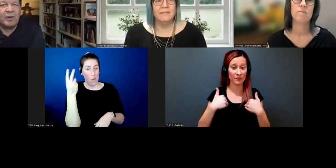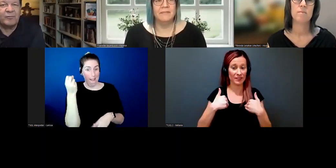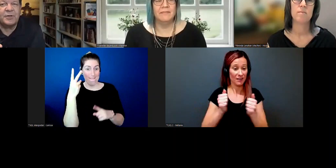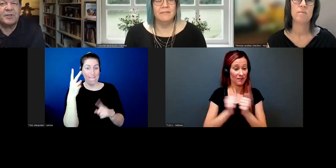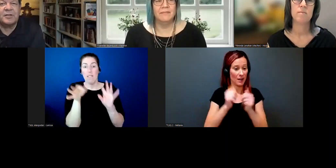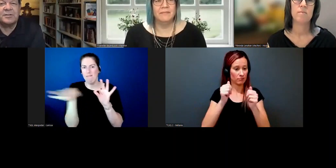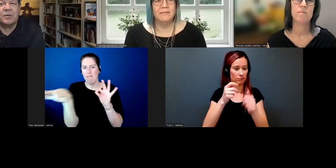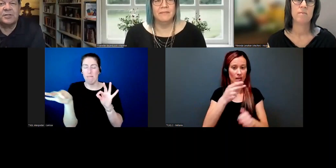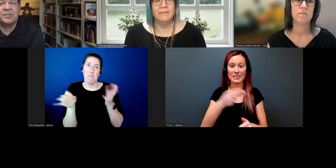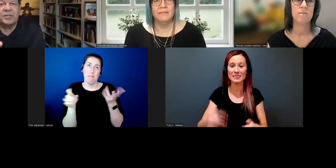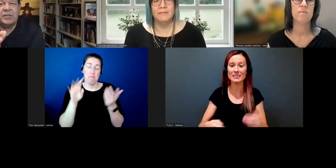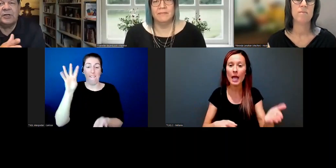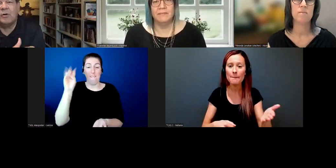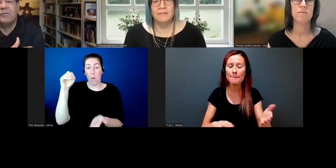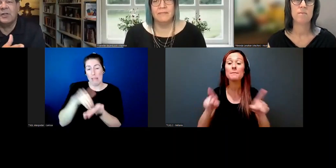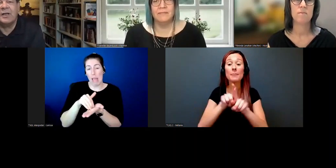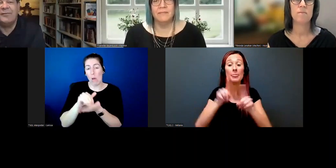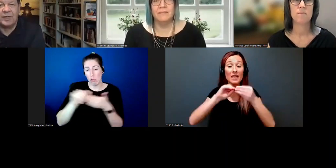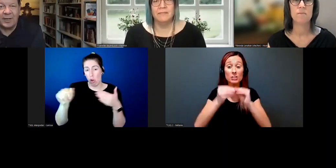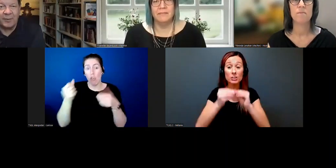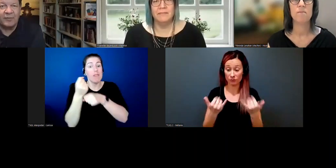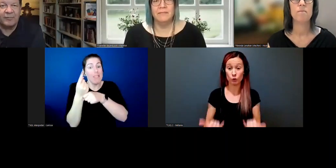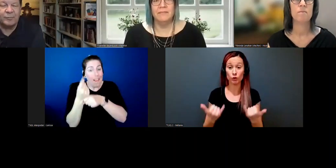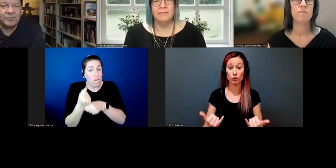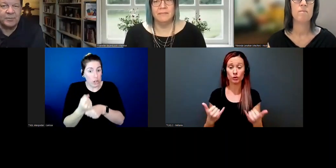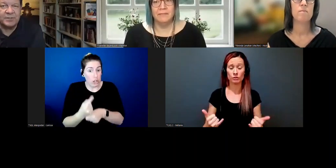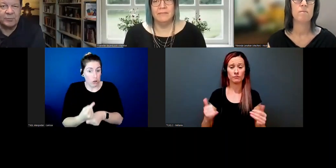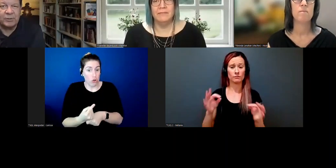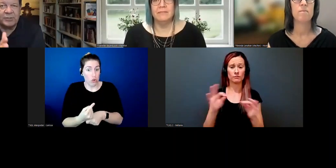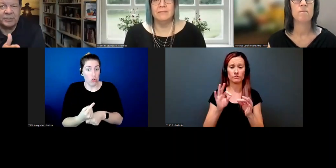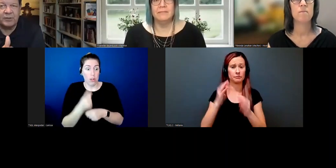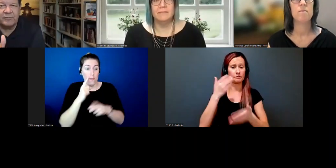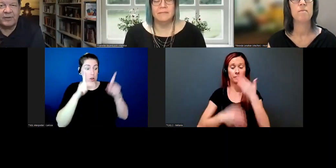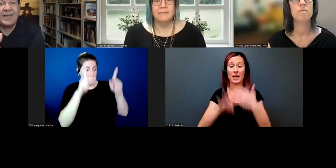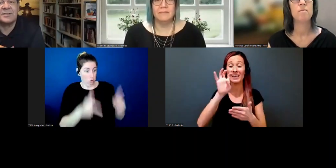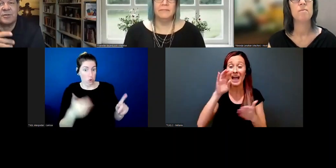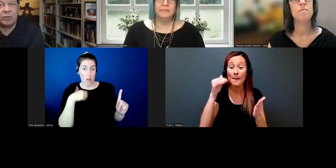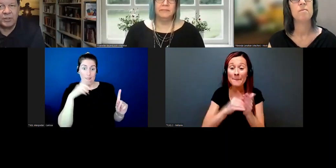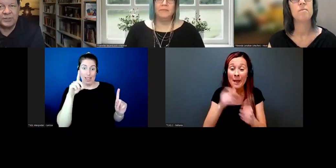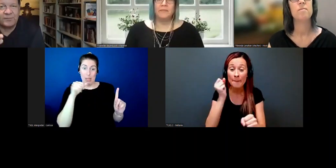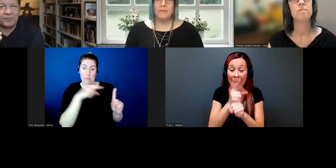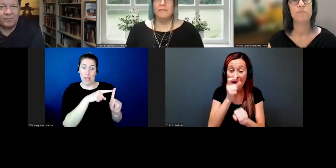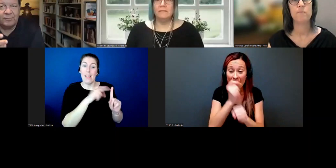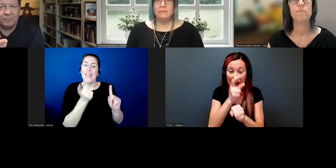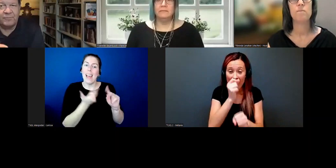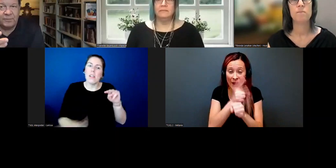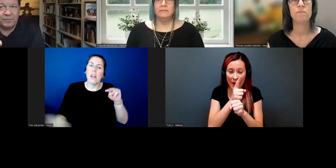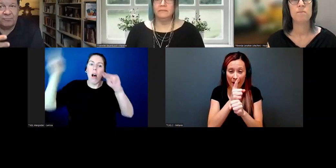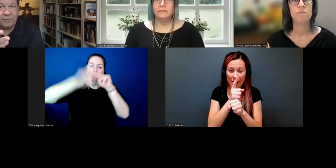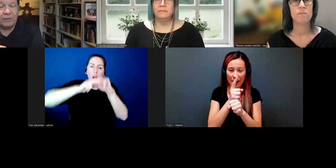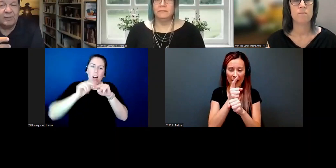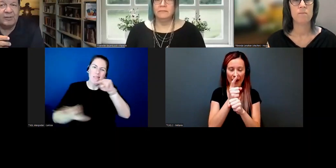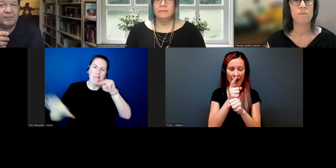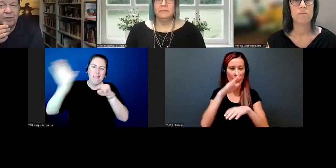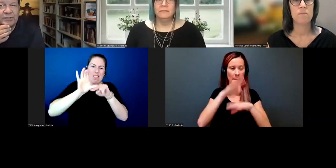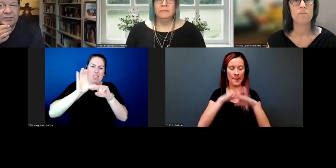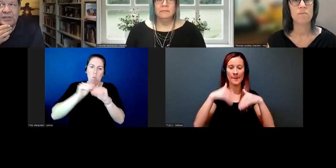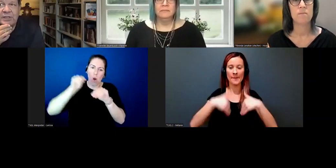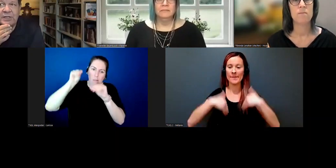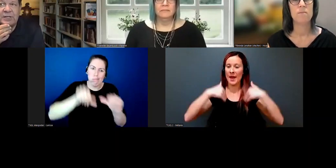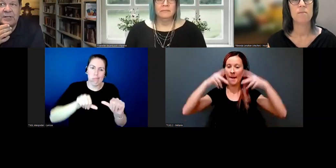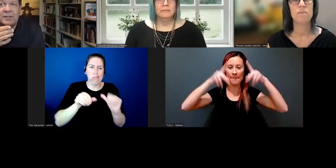about $40,000 a year over the lifetime of a person with a disability of extra costs from the regular living